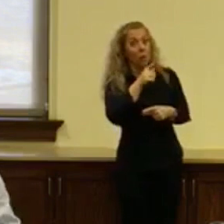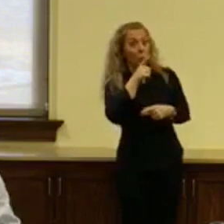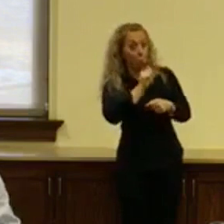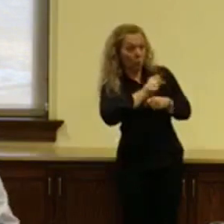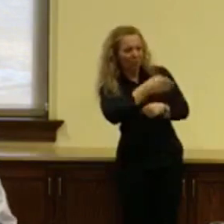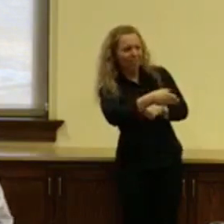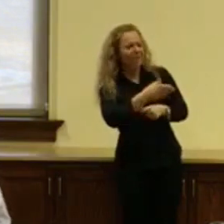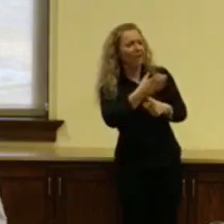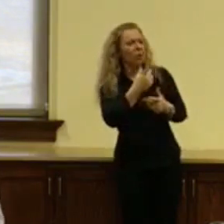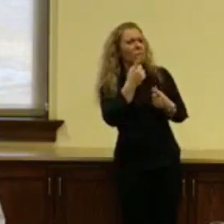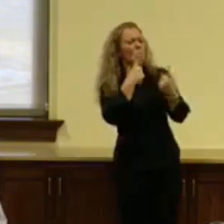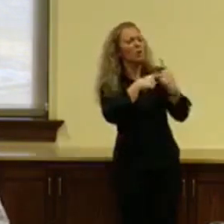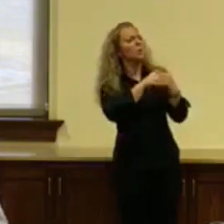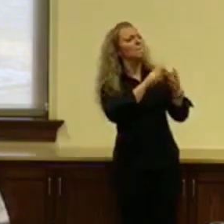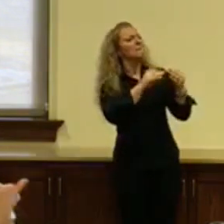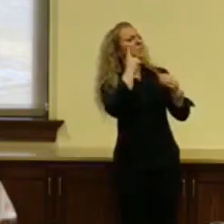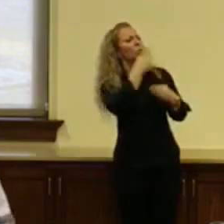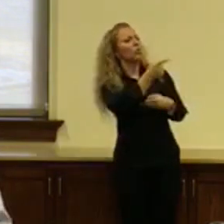them safe?